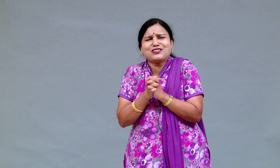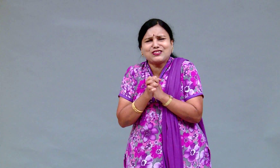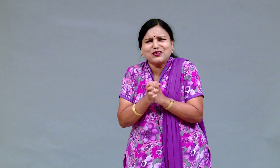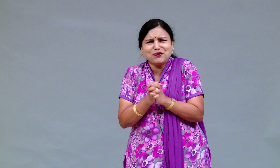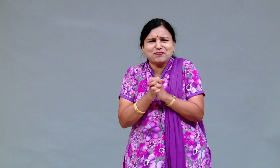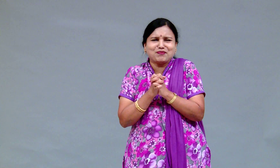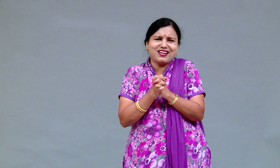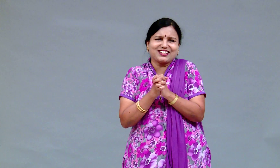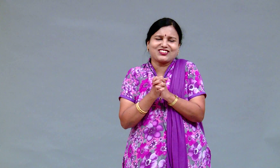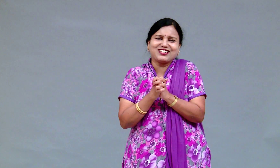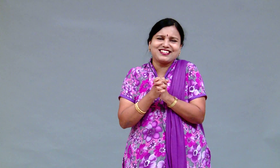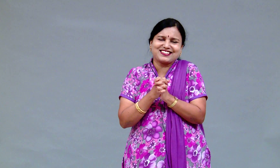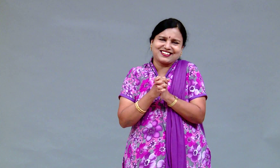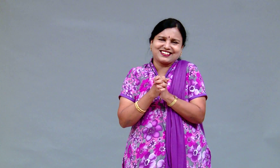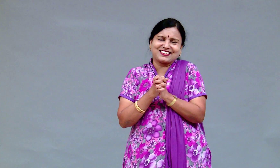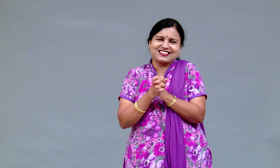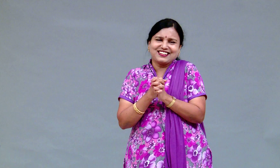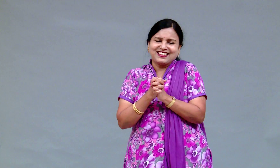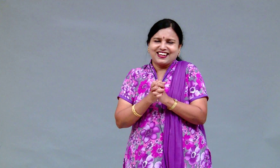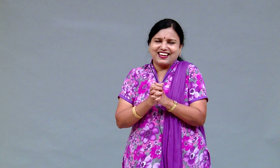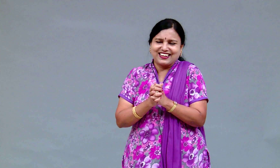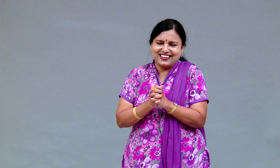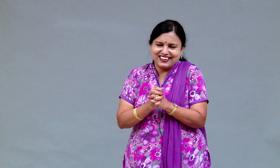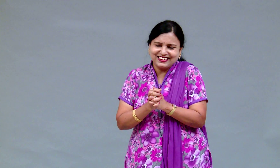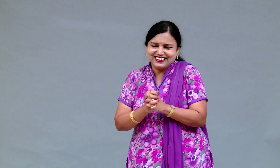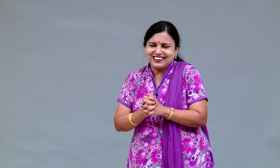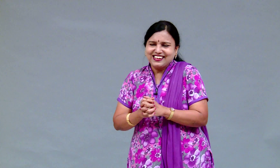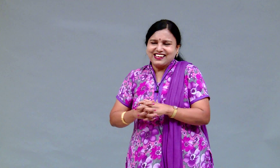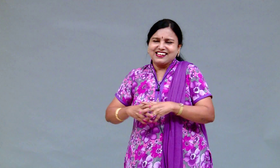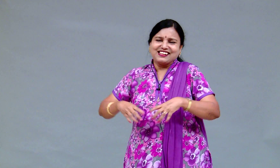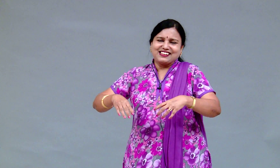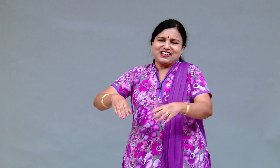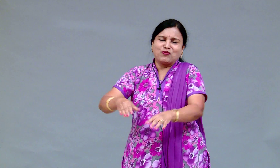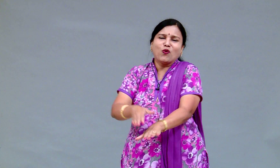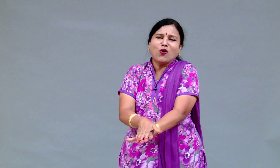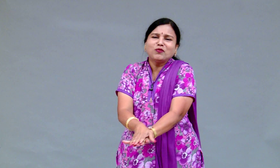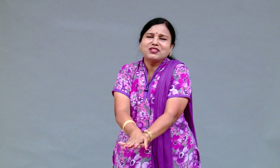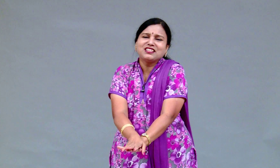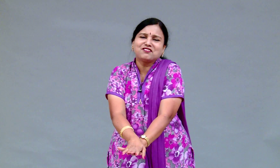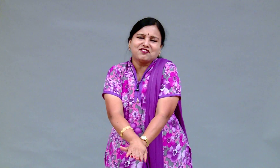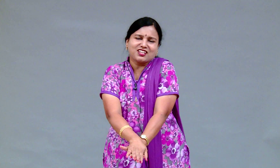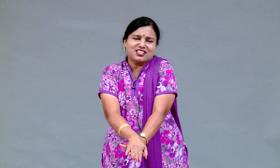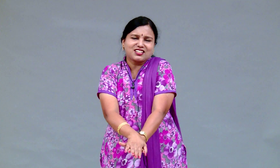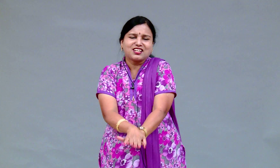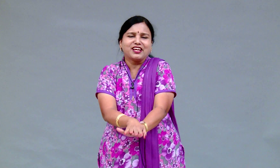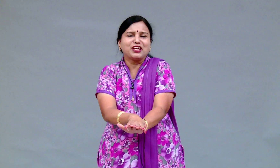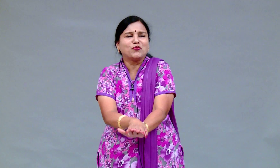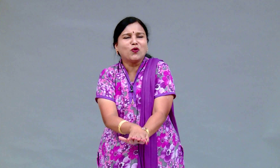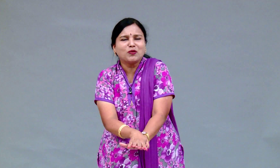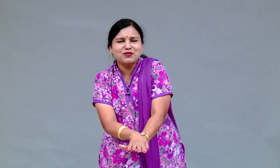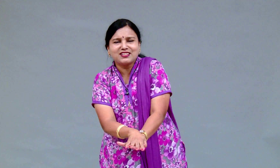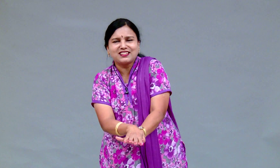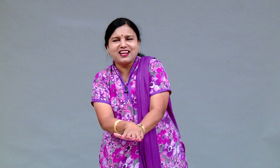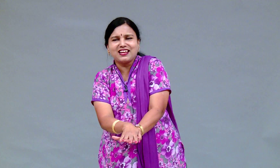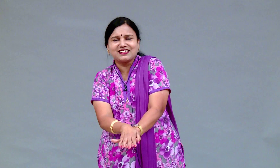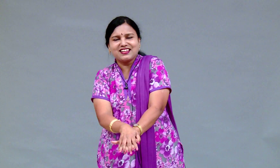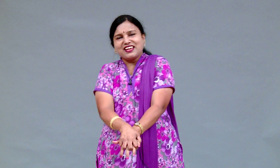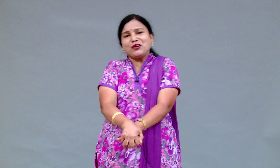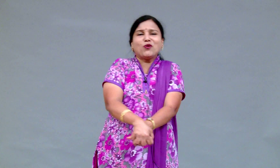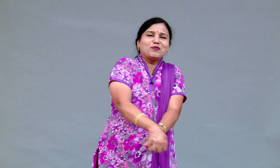so much," he said. And then he warmed his feet, he warmed his legs, he warmed